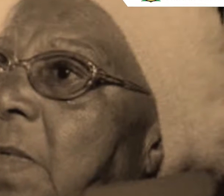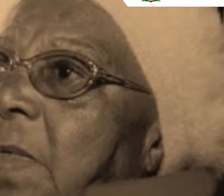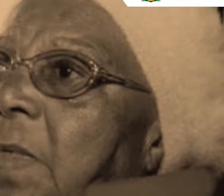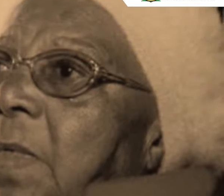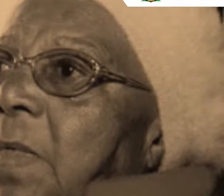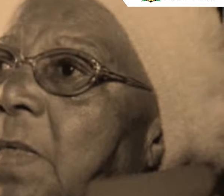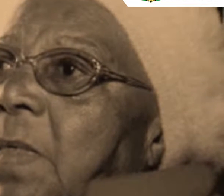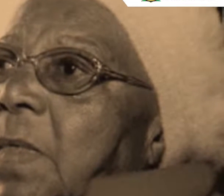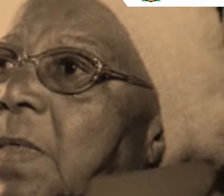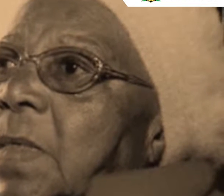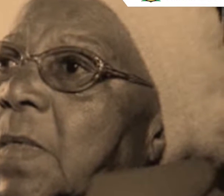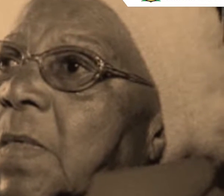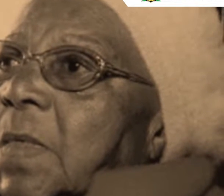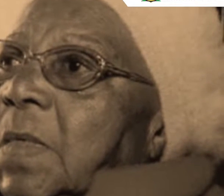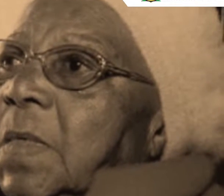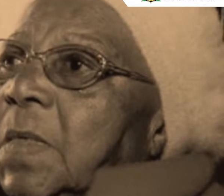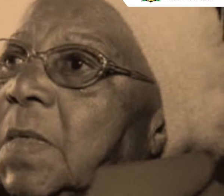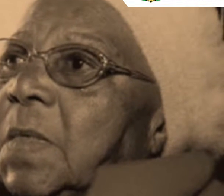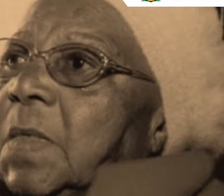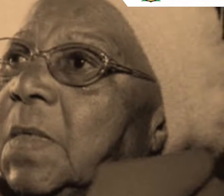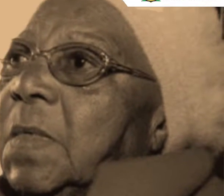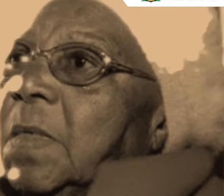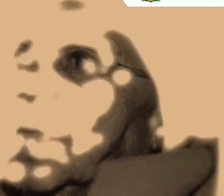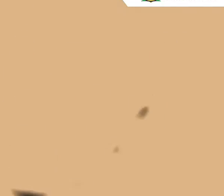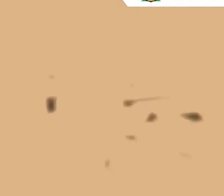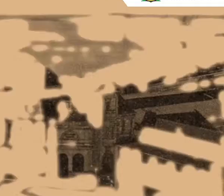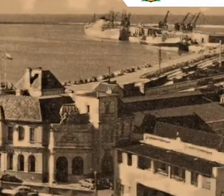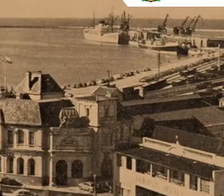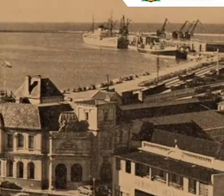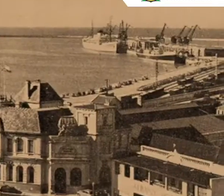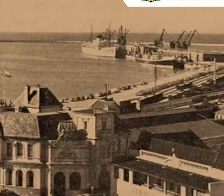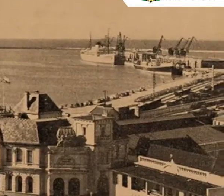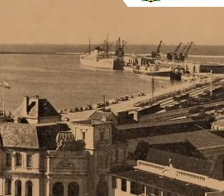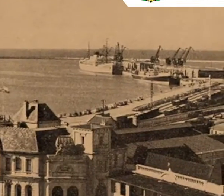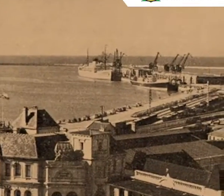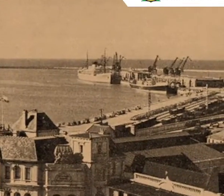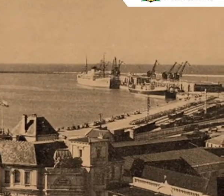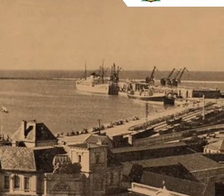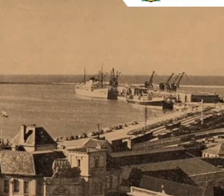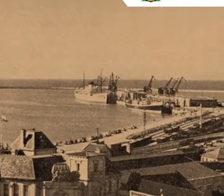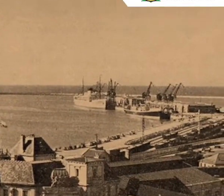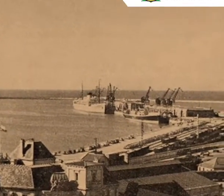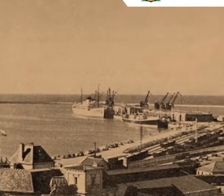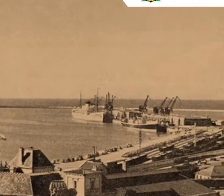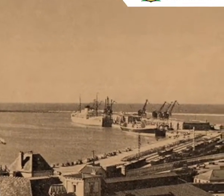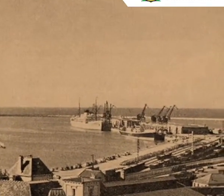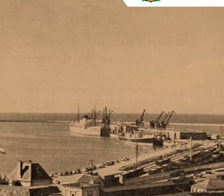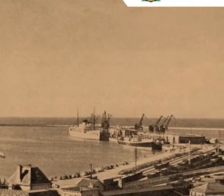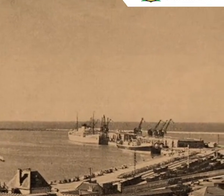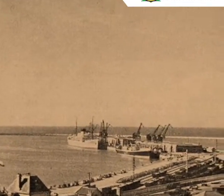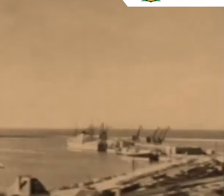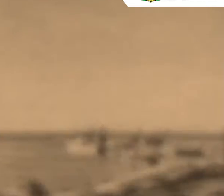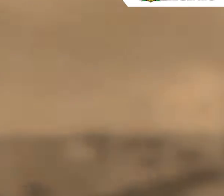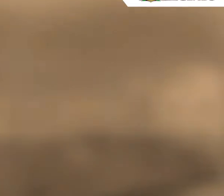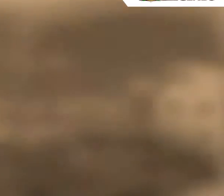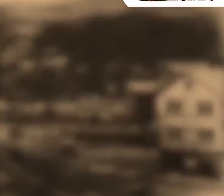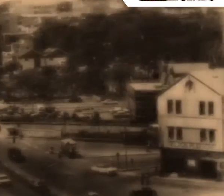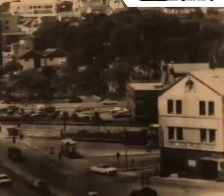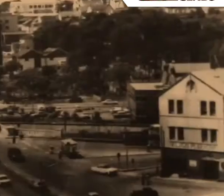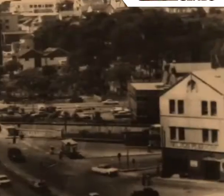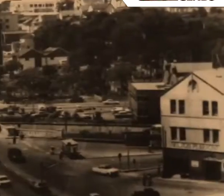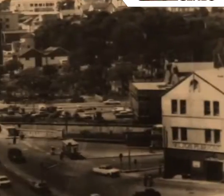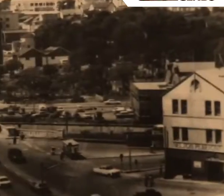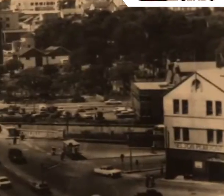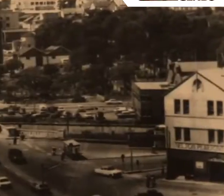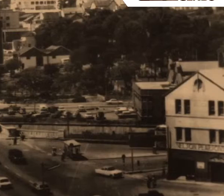Who is Lillian Diedericks, you ask? Mama Lillian Jacoba Diedericks, born on